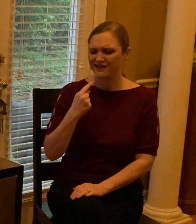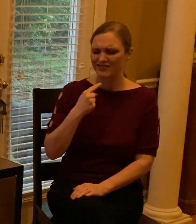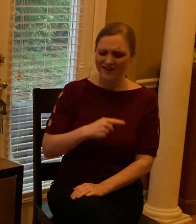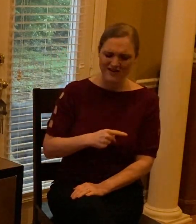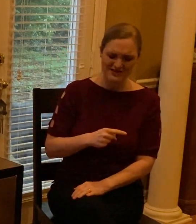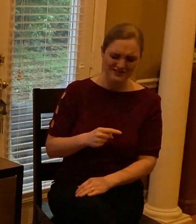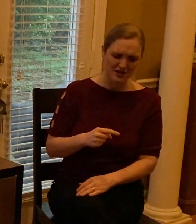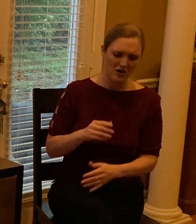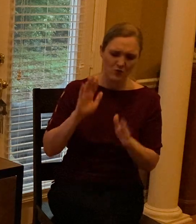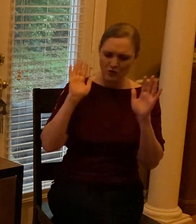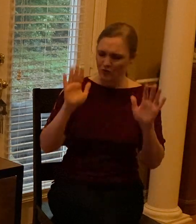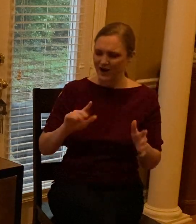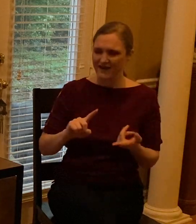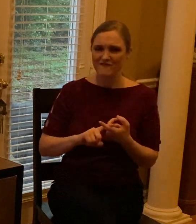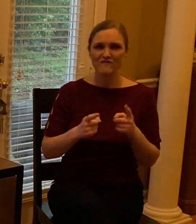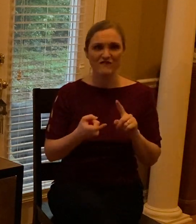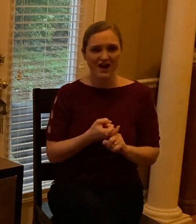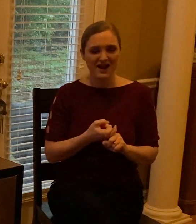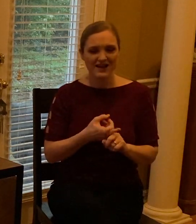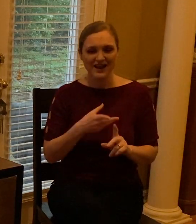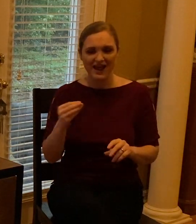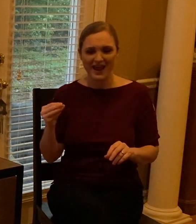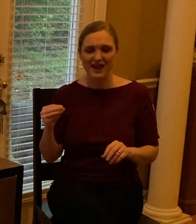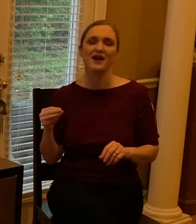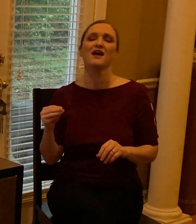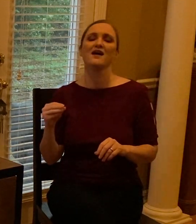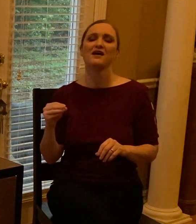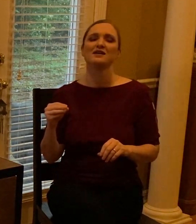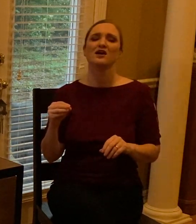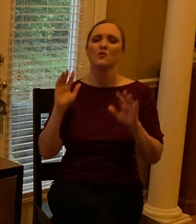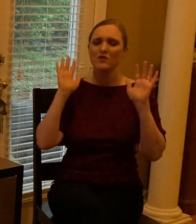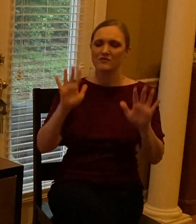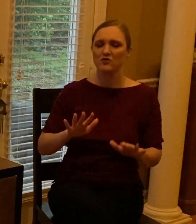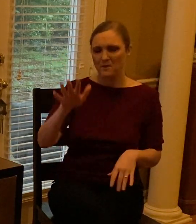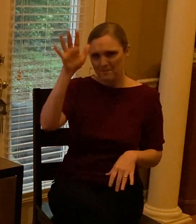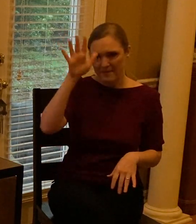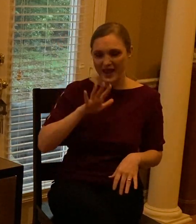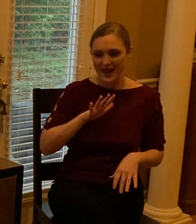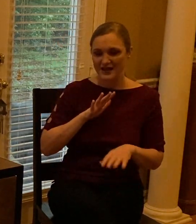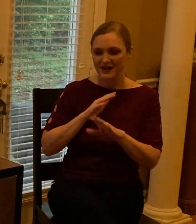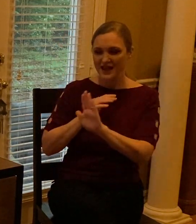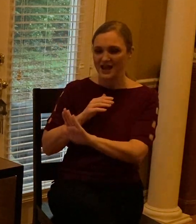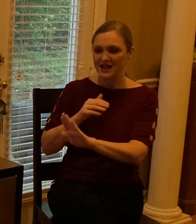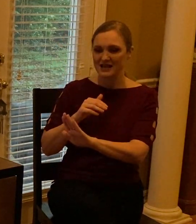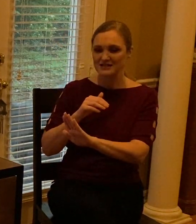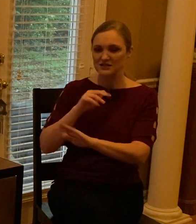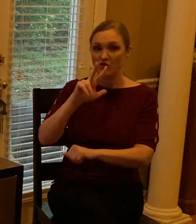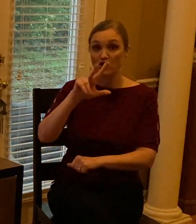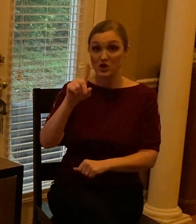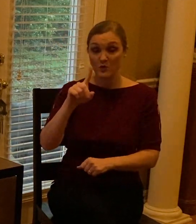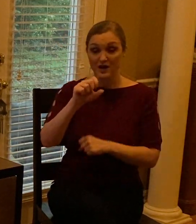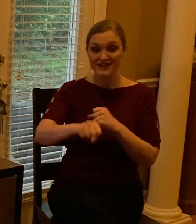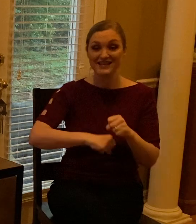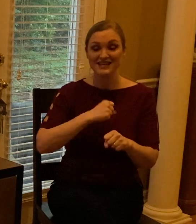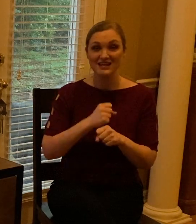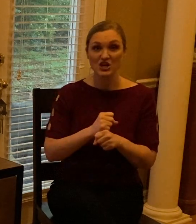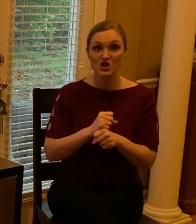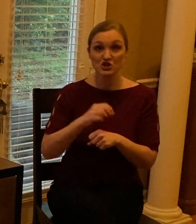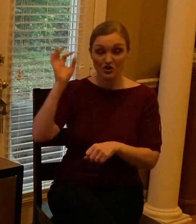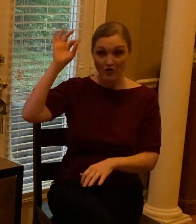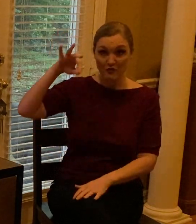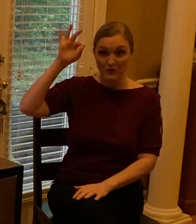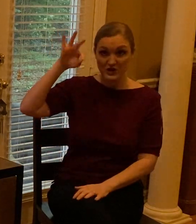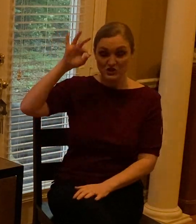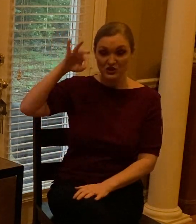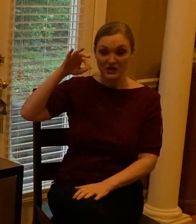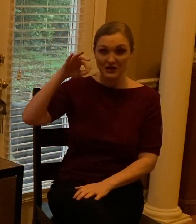friend, but a spiritual giant. Marlon Conley's 31 years of ministry have helped